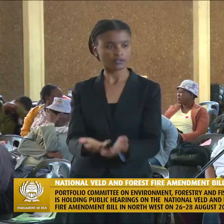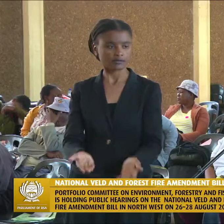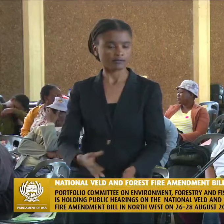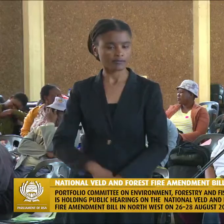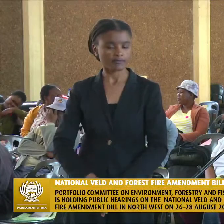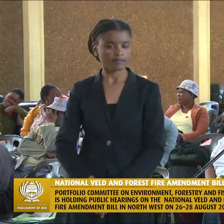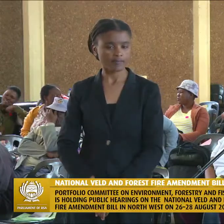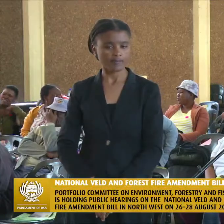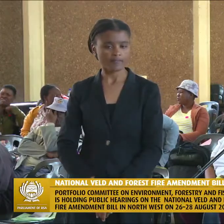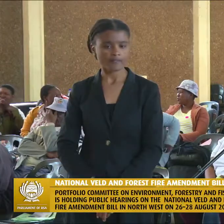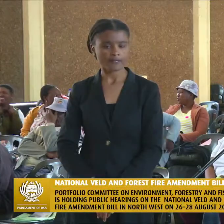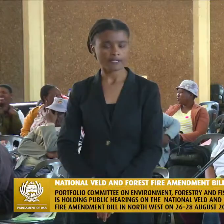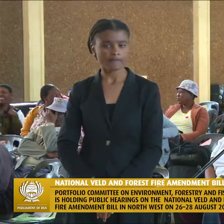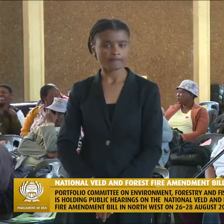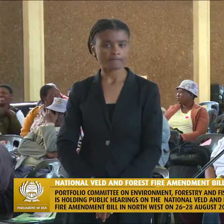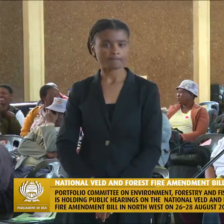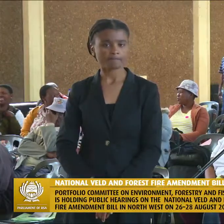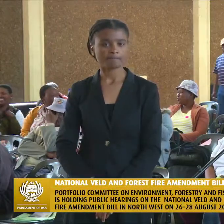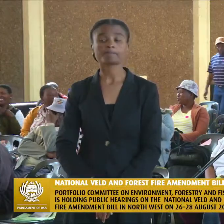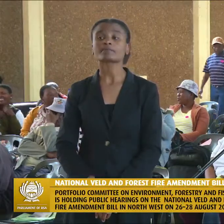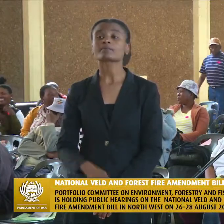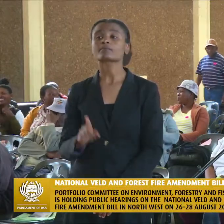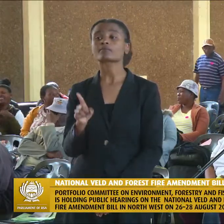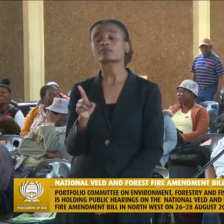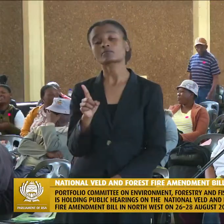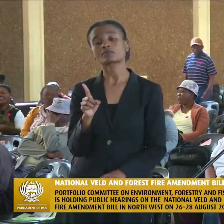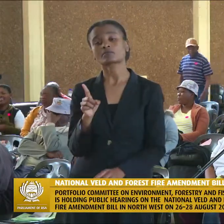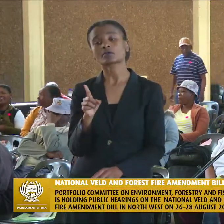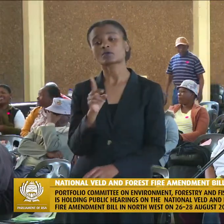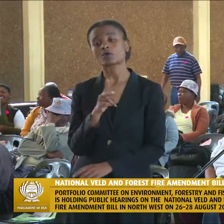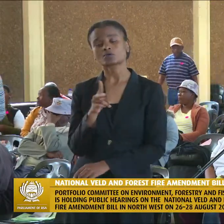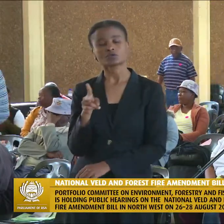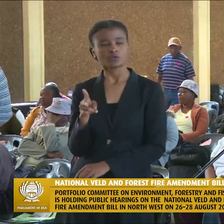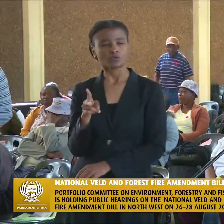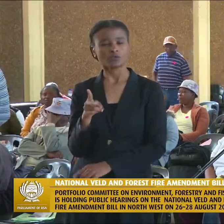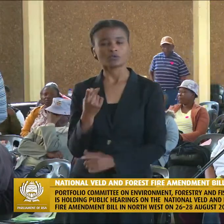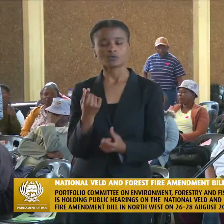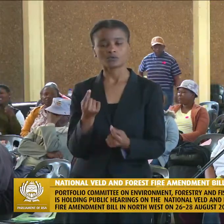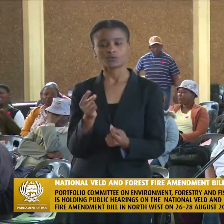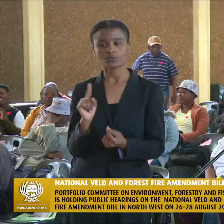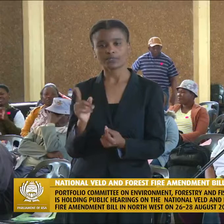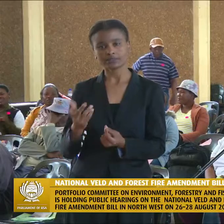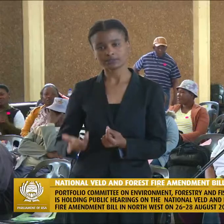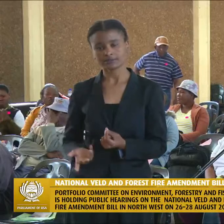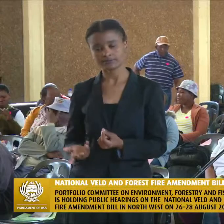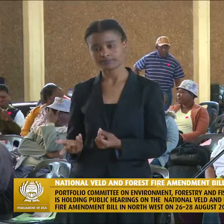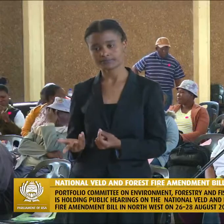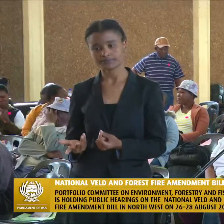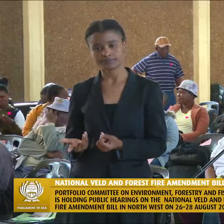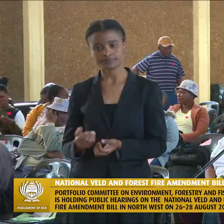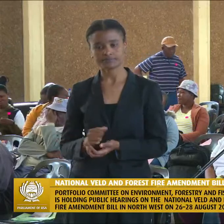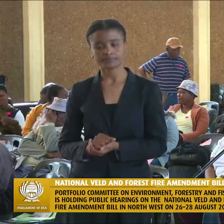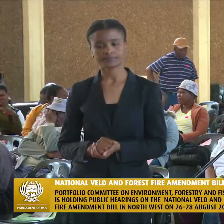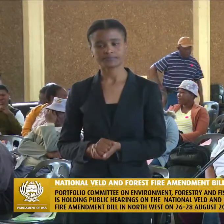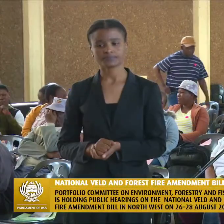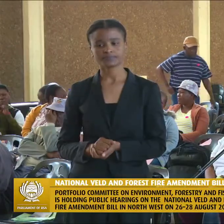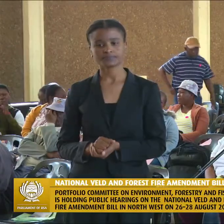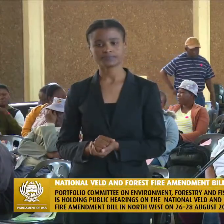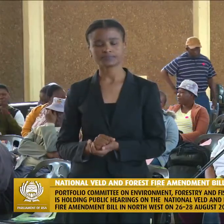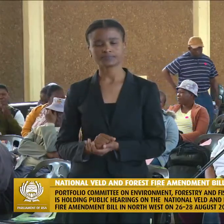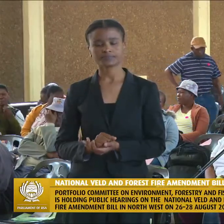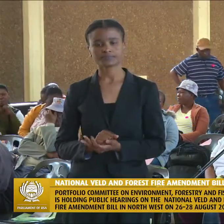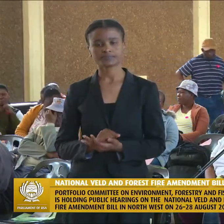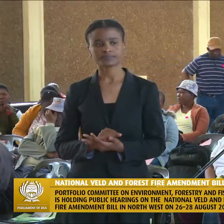also including the very similar way that when the heart department of health and